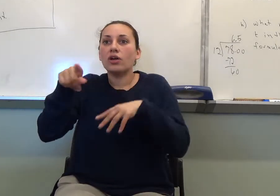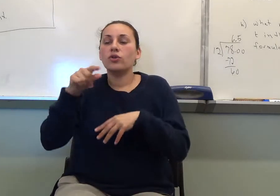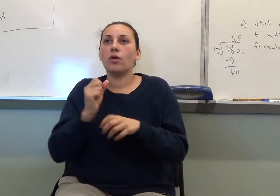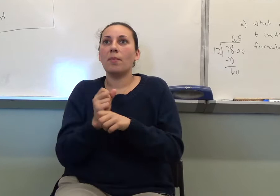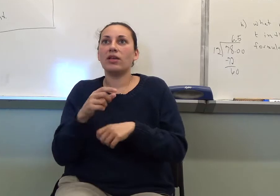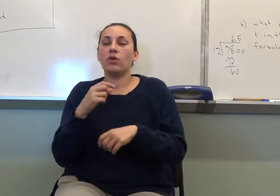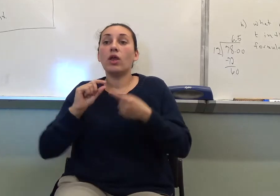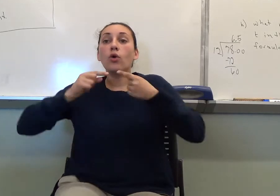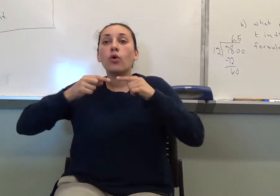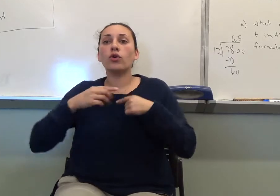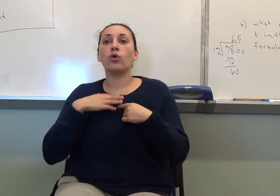is